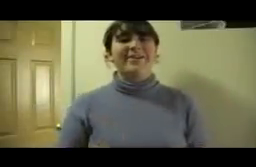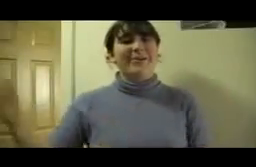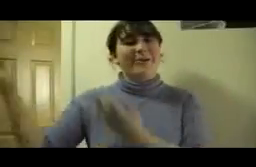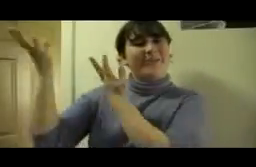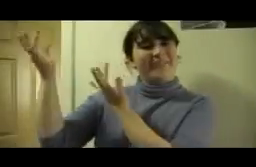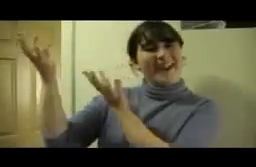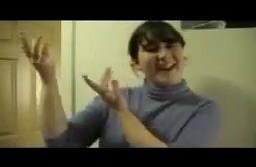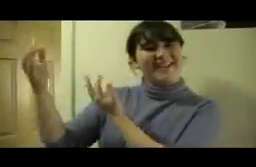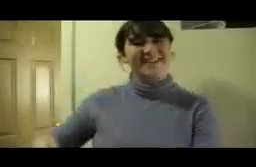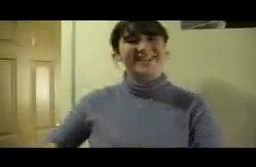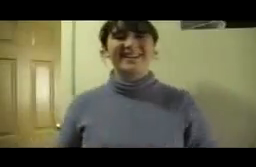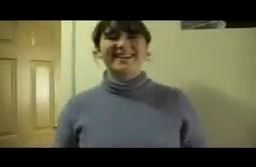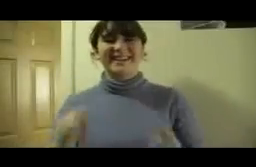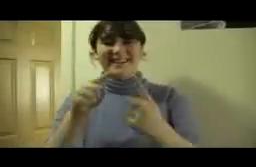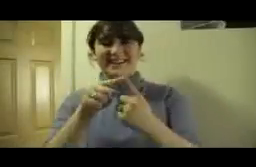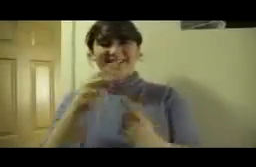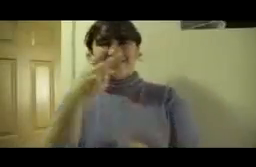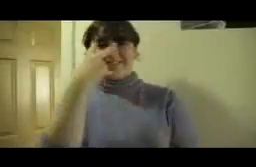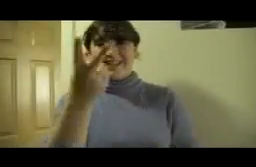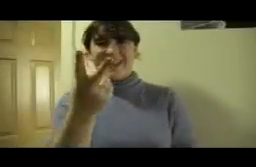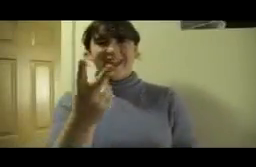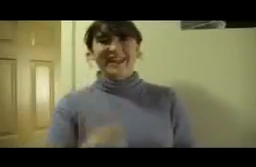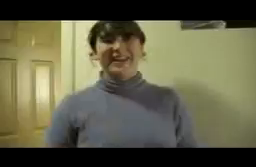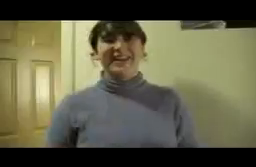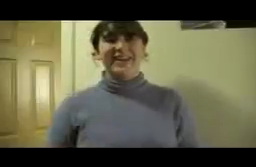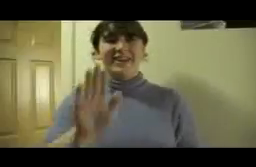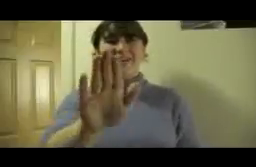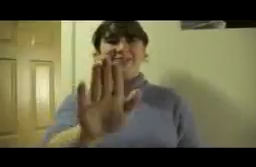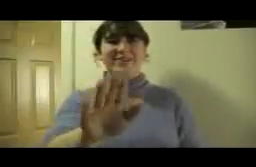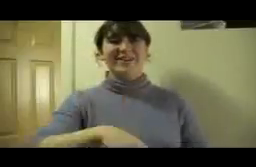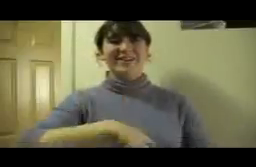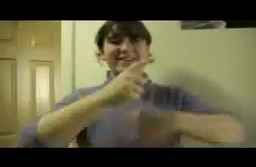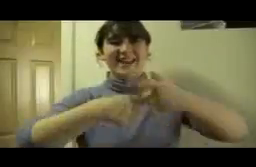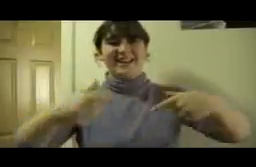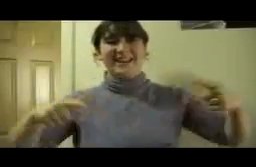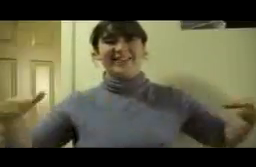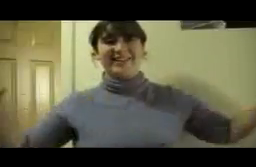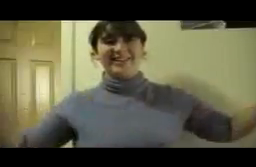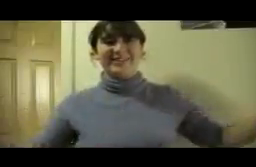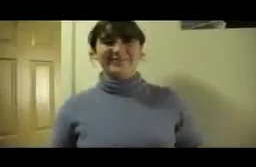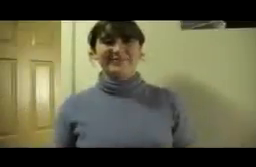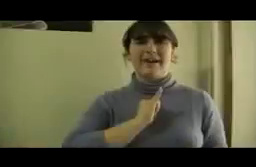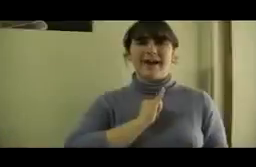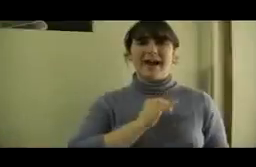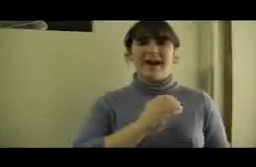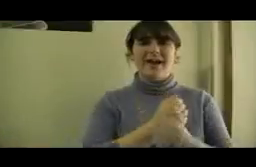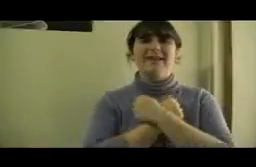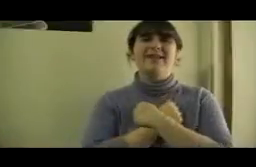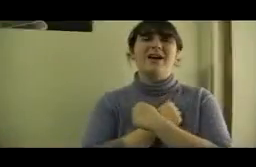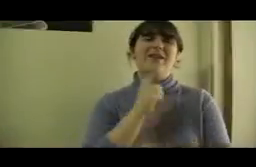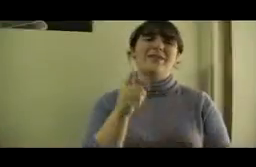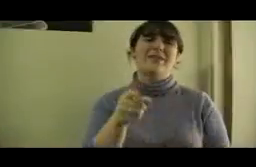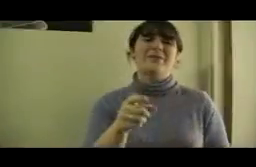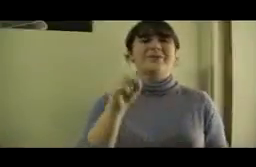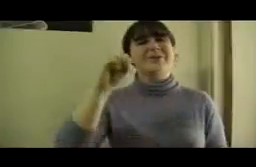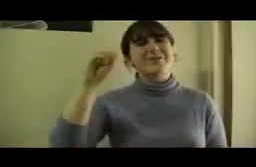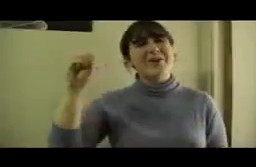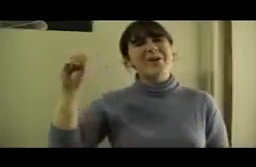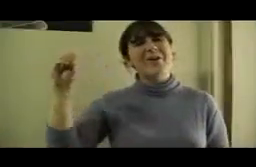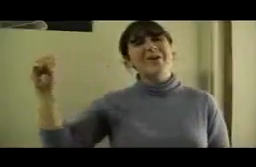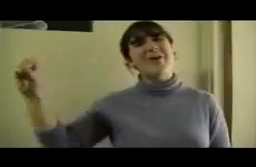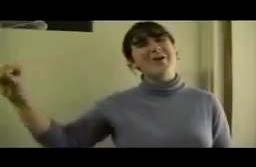wait to see your sign language. I love you